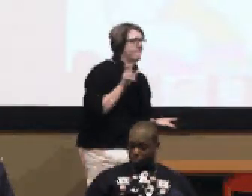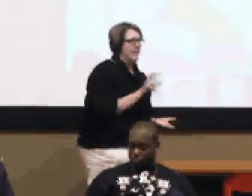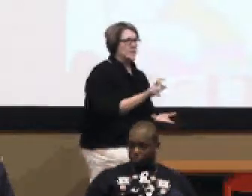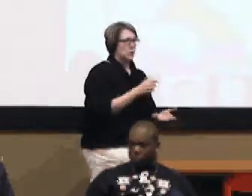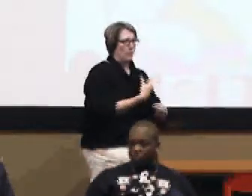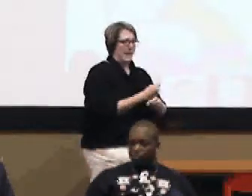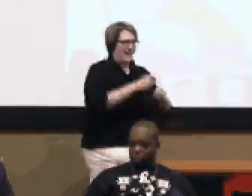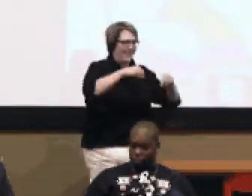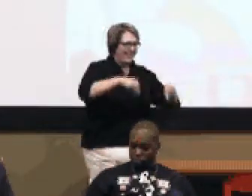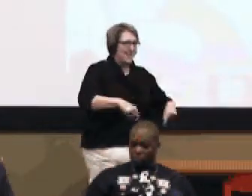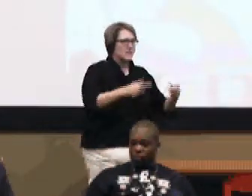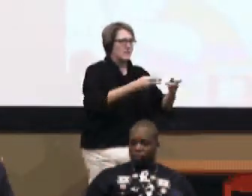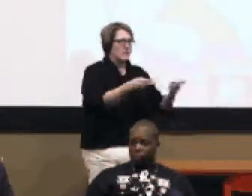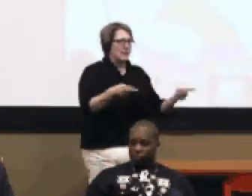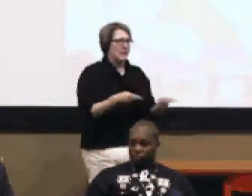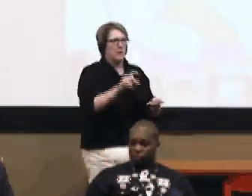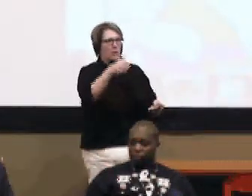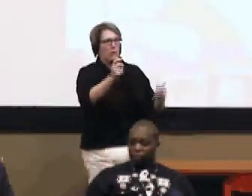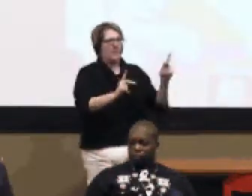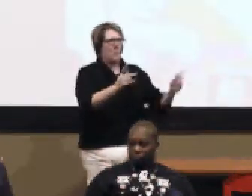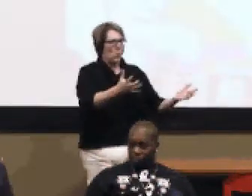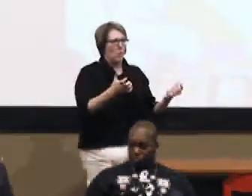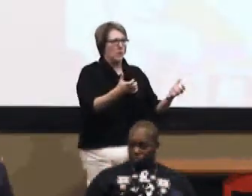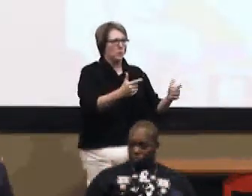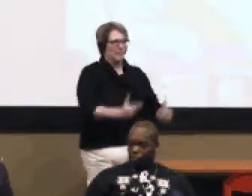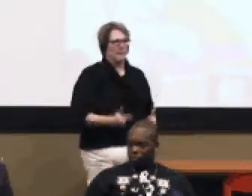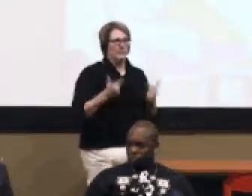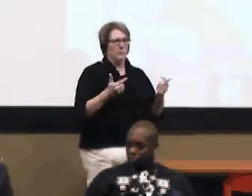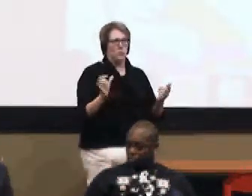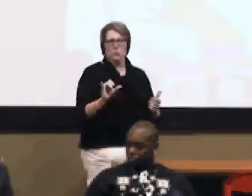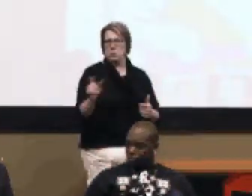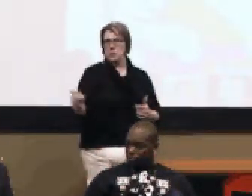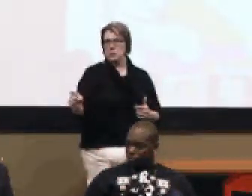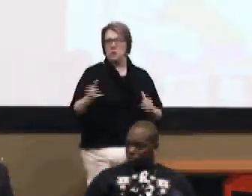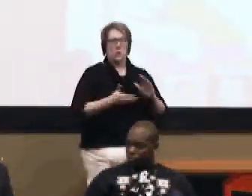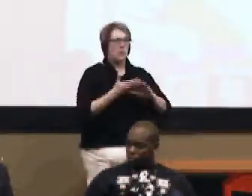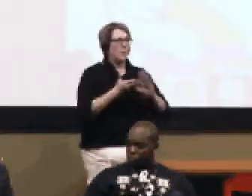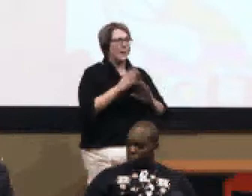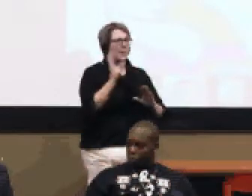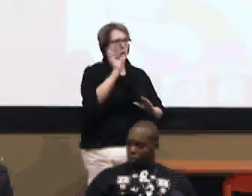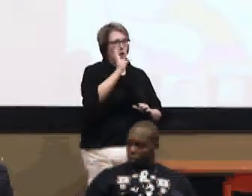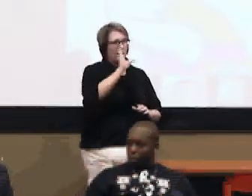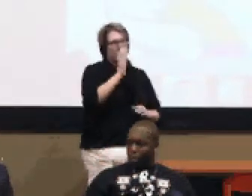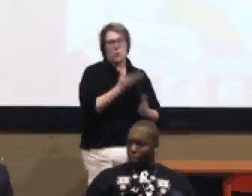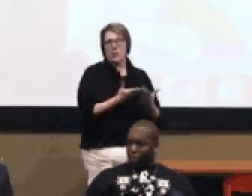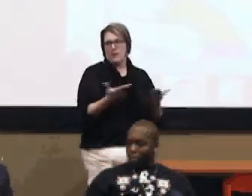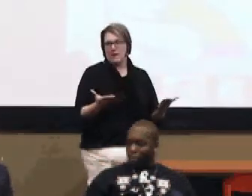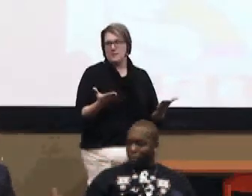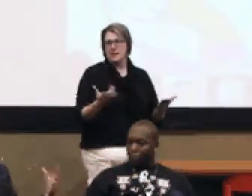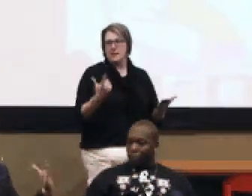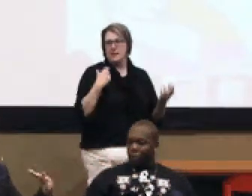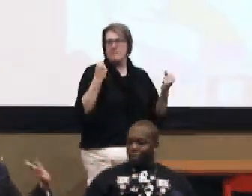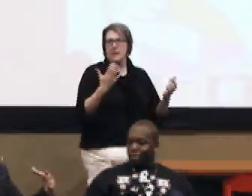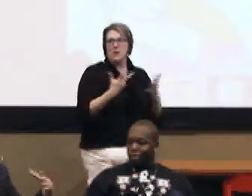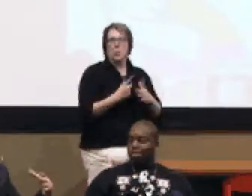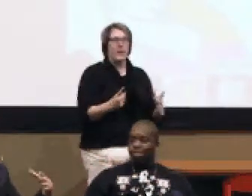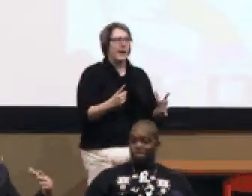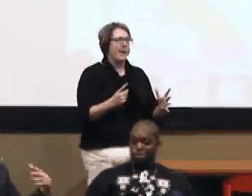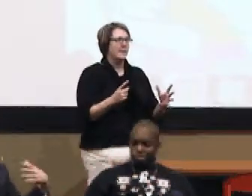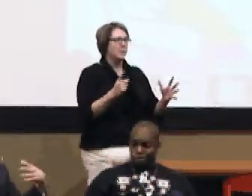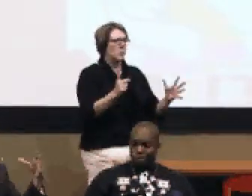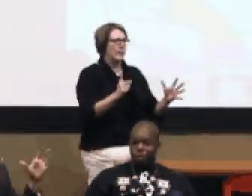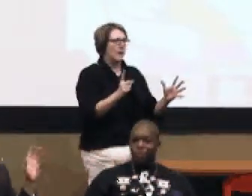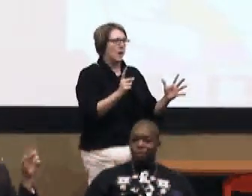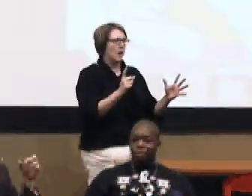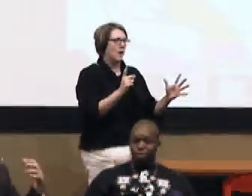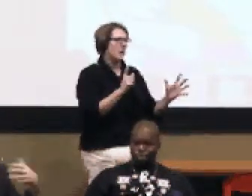a place that people want to live. Yeah, people always ask. I mean, we run the site Silicon Prairie News, and we really, in many ways, are evangelizing